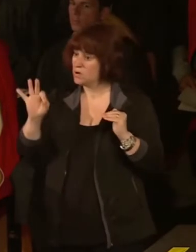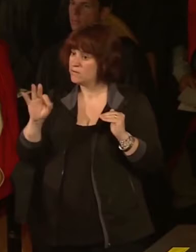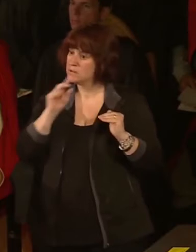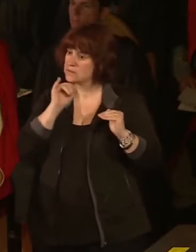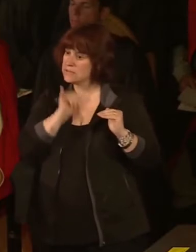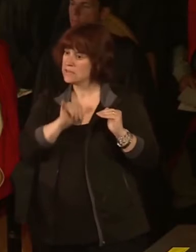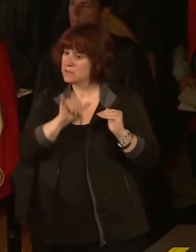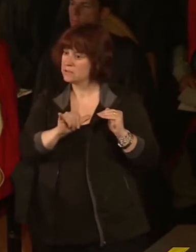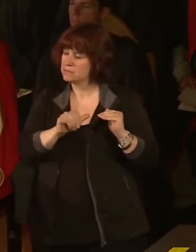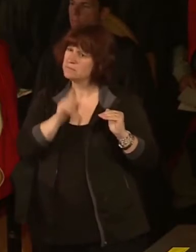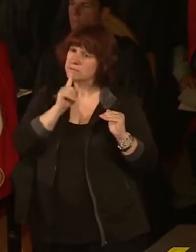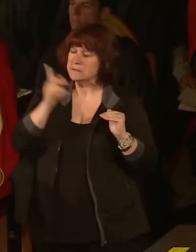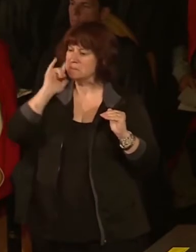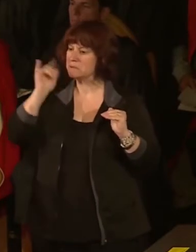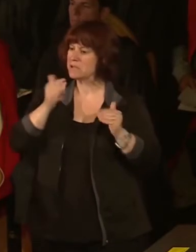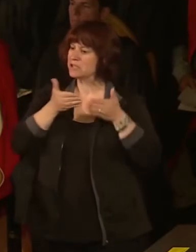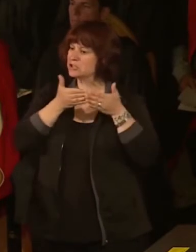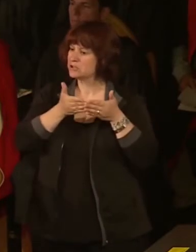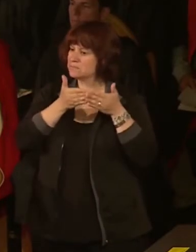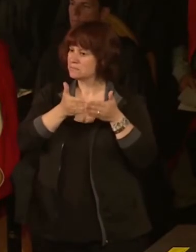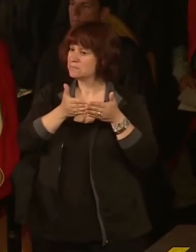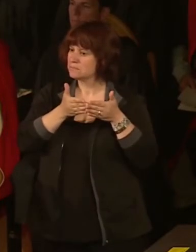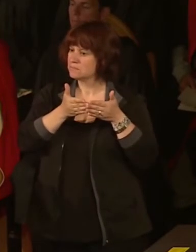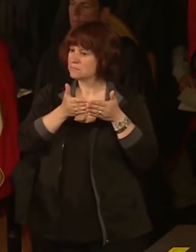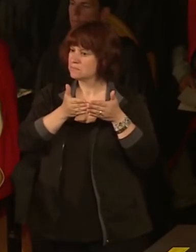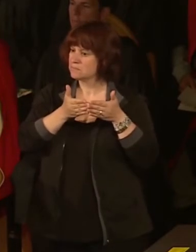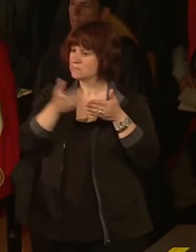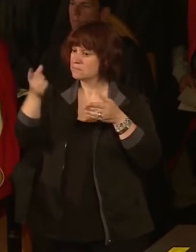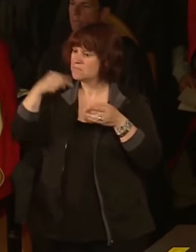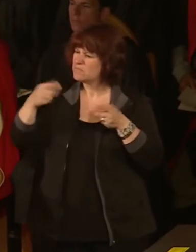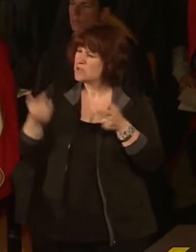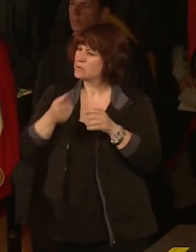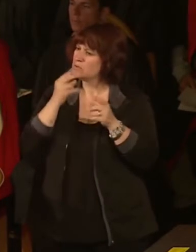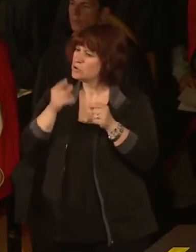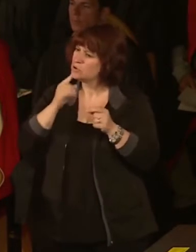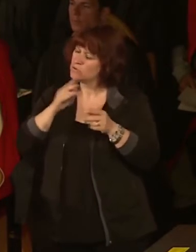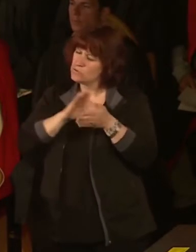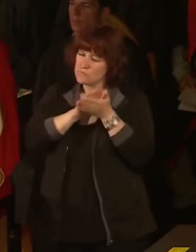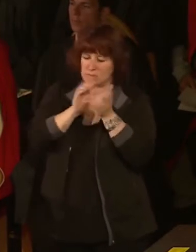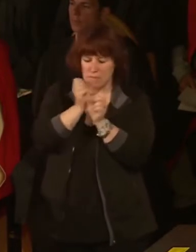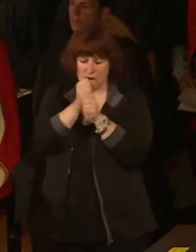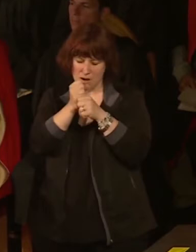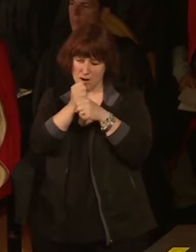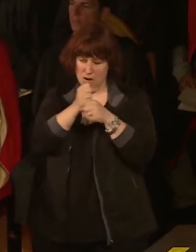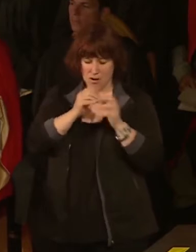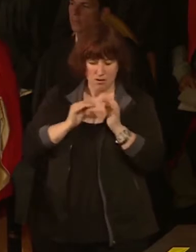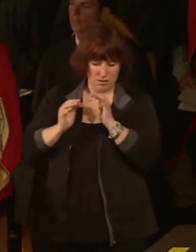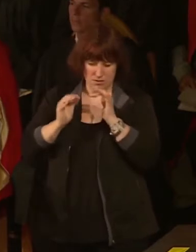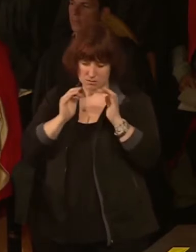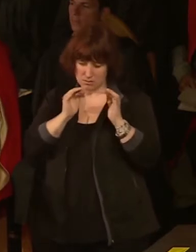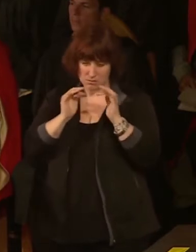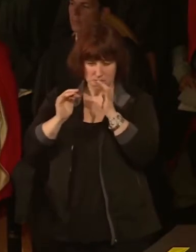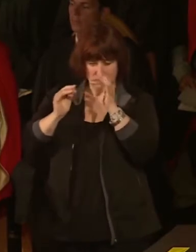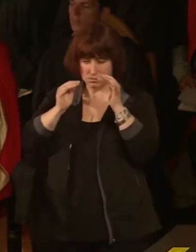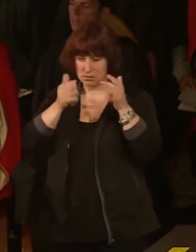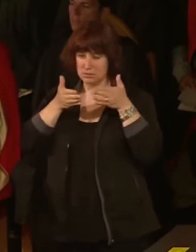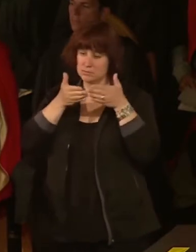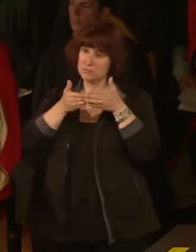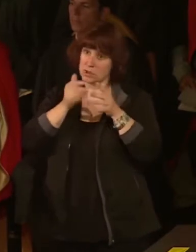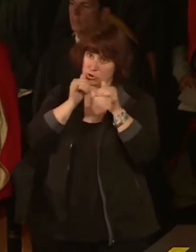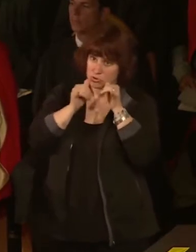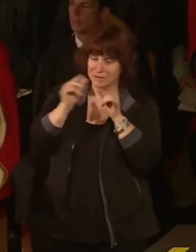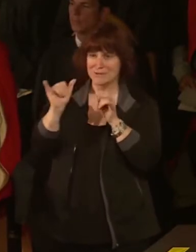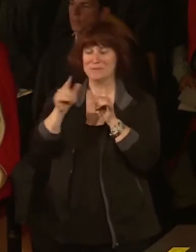durable ship. Shaping, hammering, riveting, smoothing, hauling, studying, collaborating,